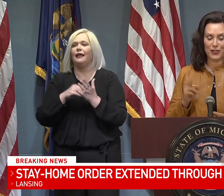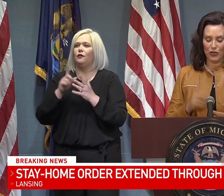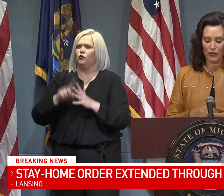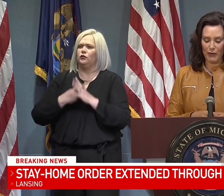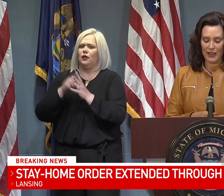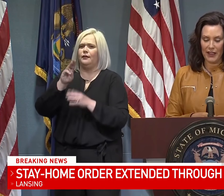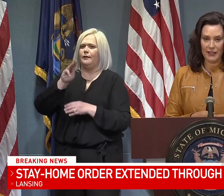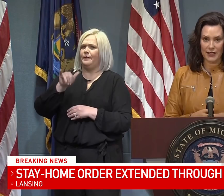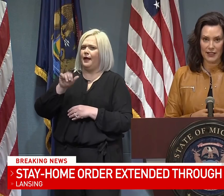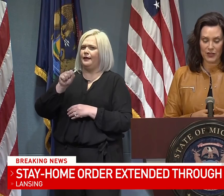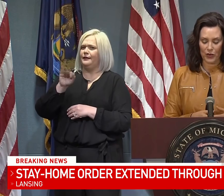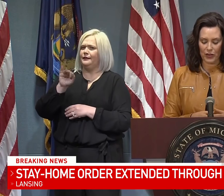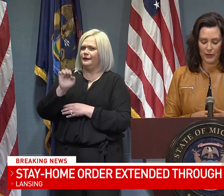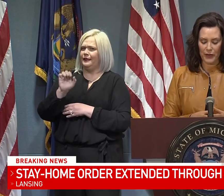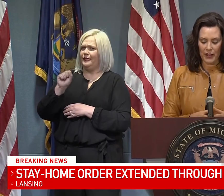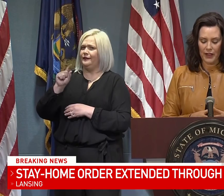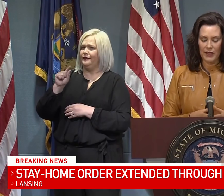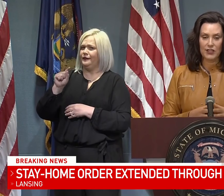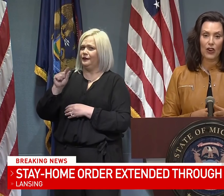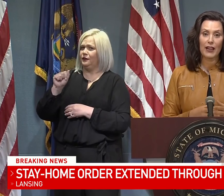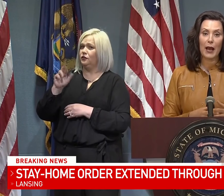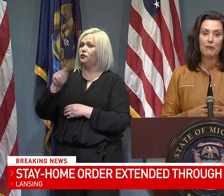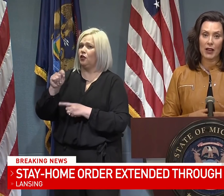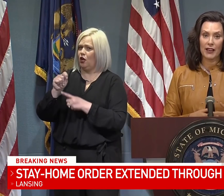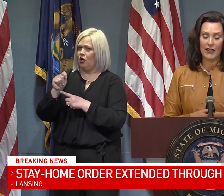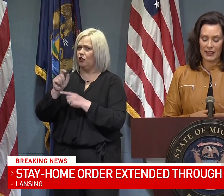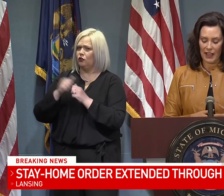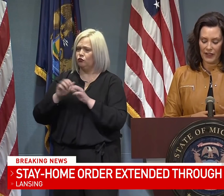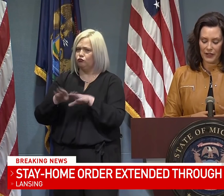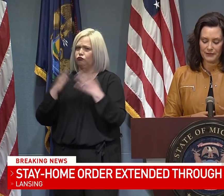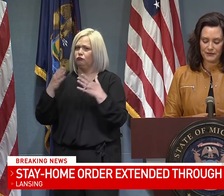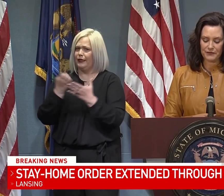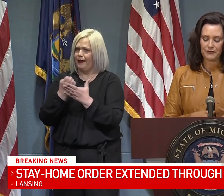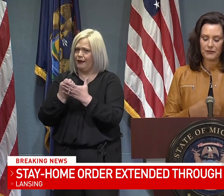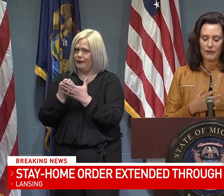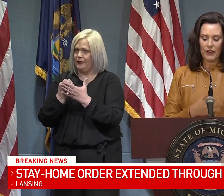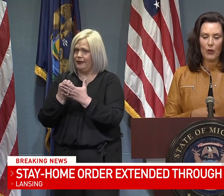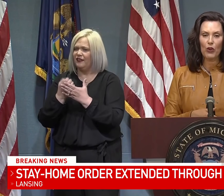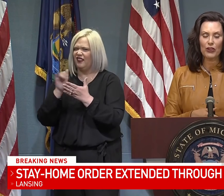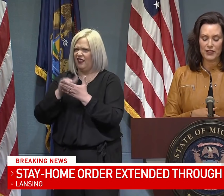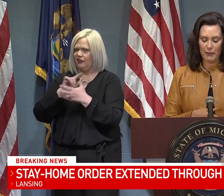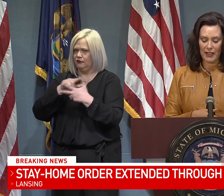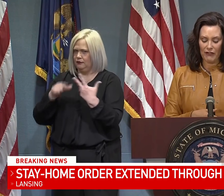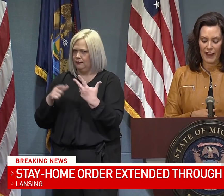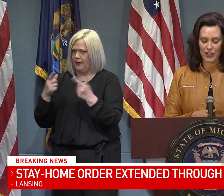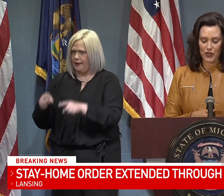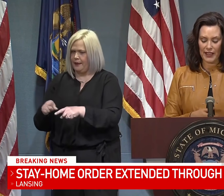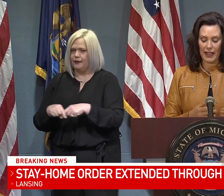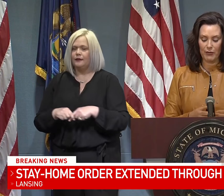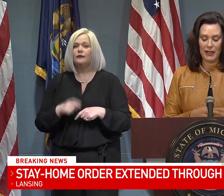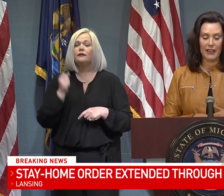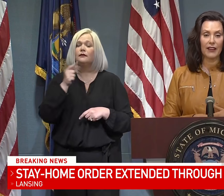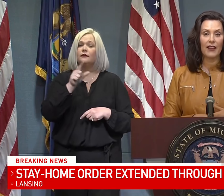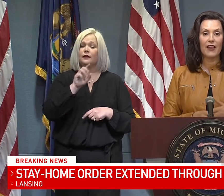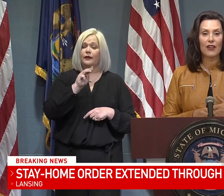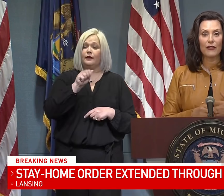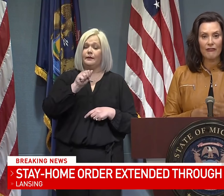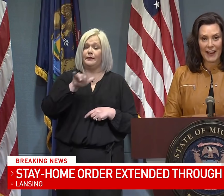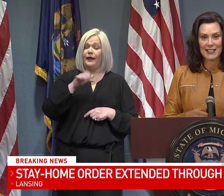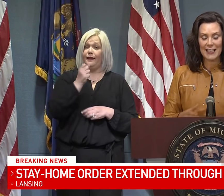These are the 2 big things in this order. Starting on Monday the 11th, workers in manufacturing can